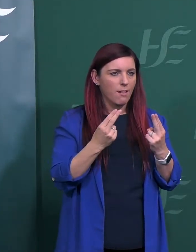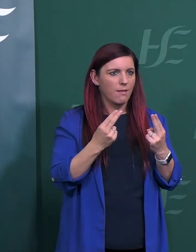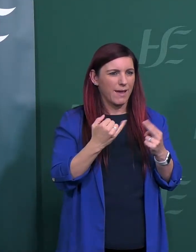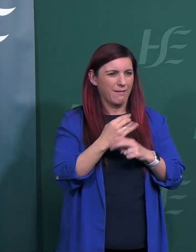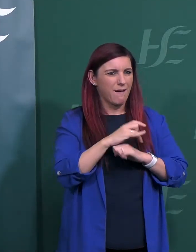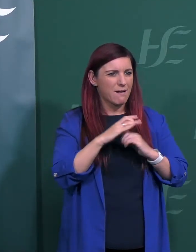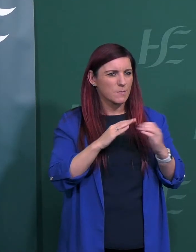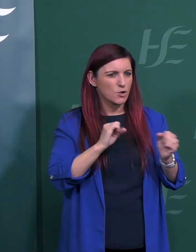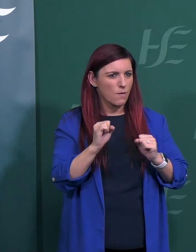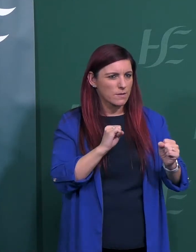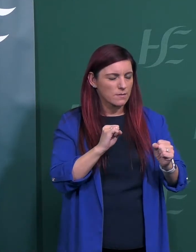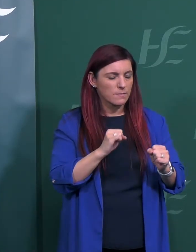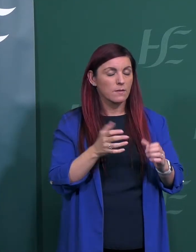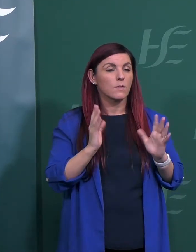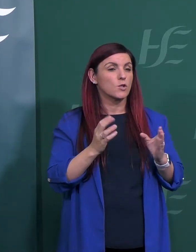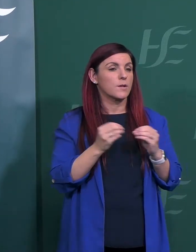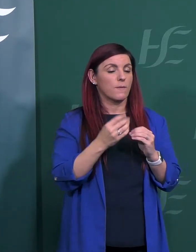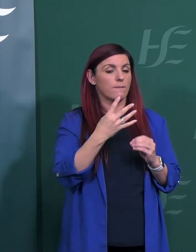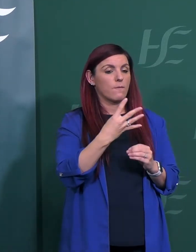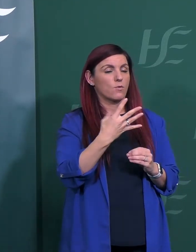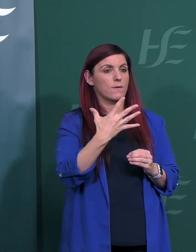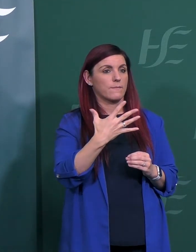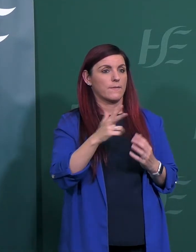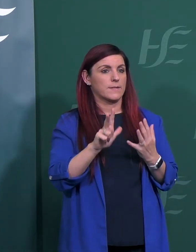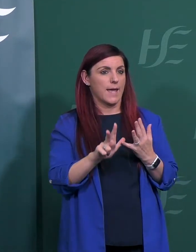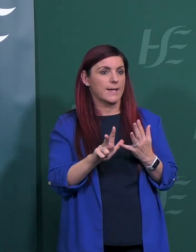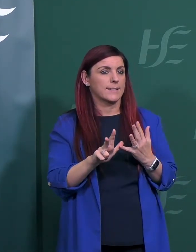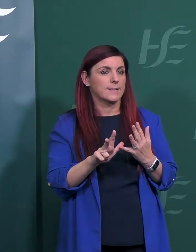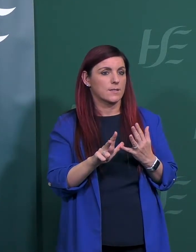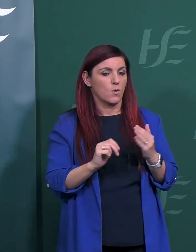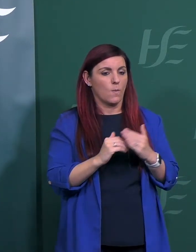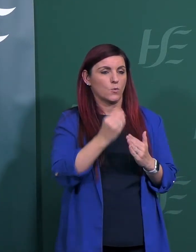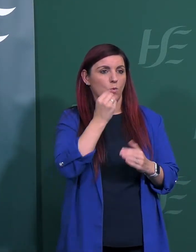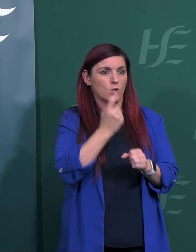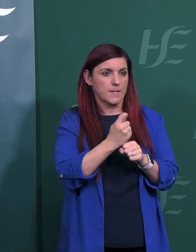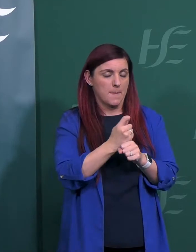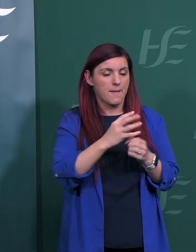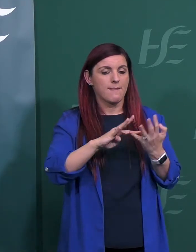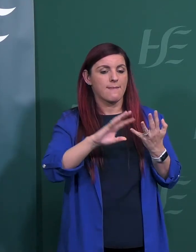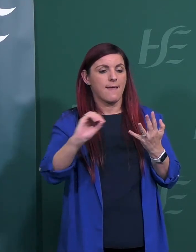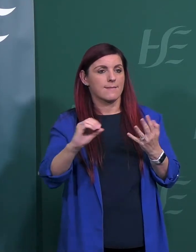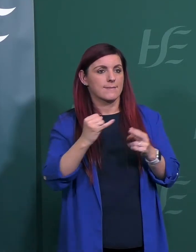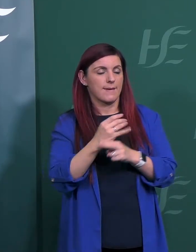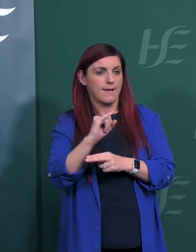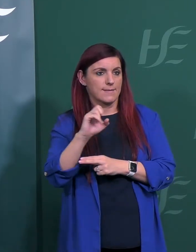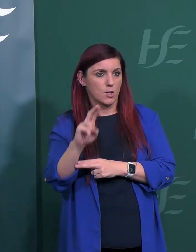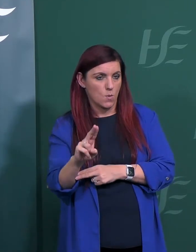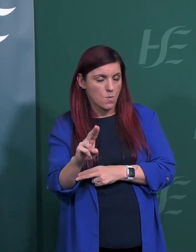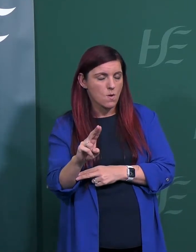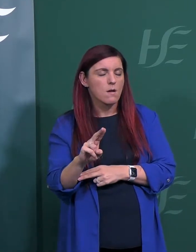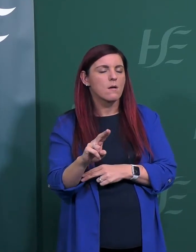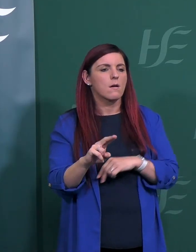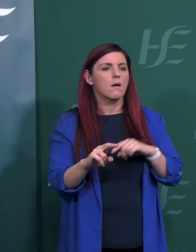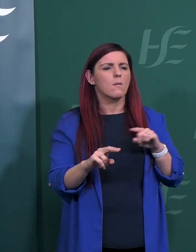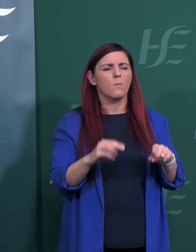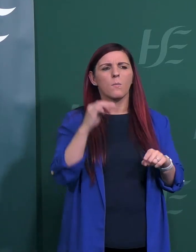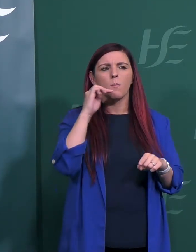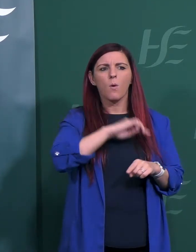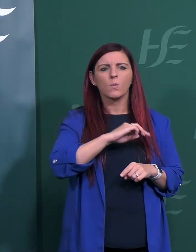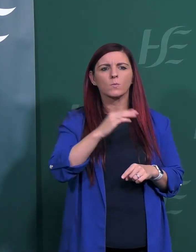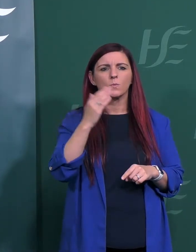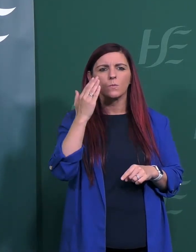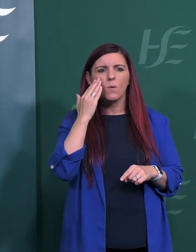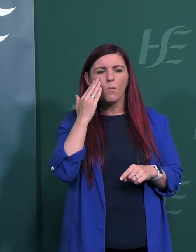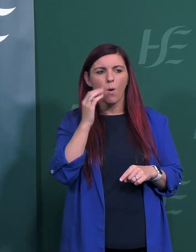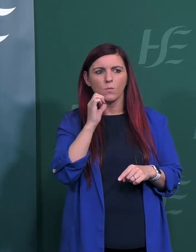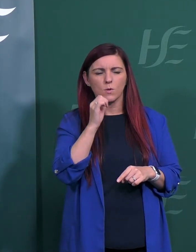today, 458 and just before about lunchtime, 90 people in ICU. Important also to mention that what we don't always